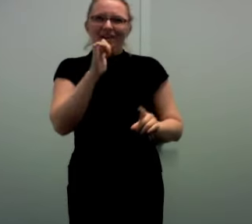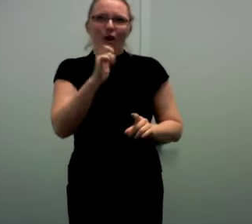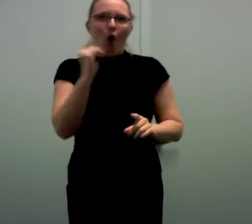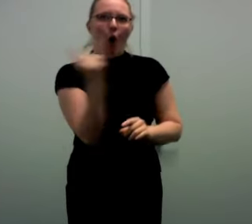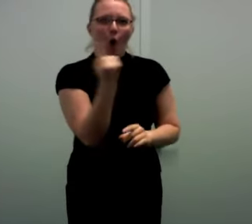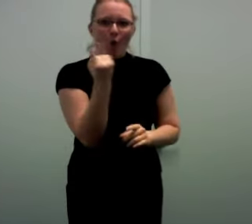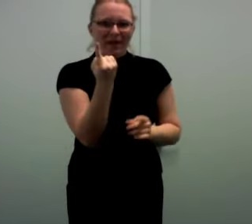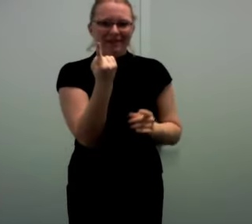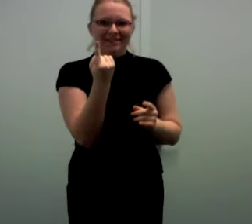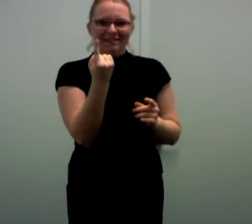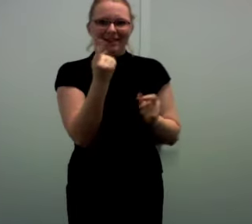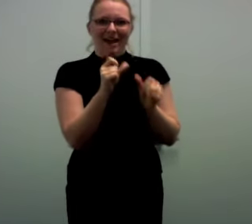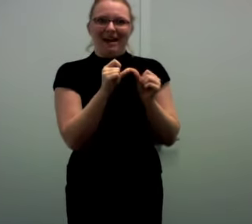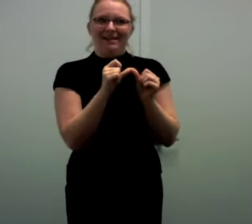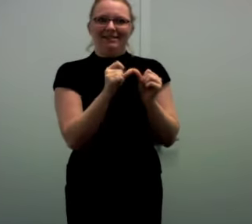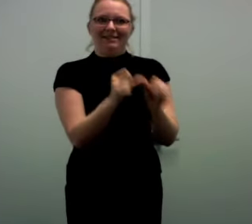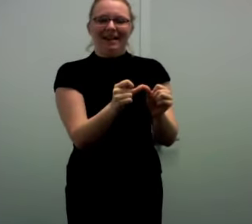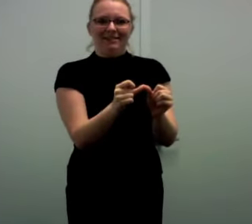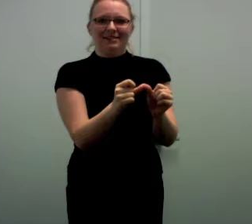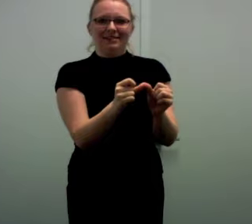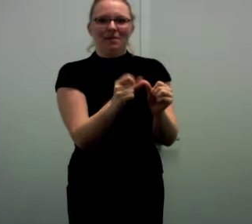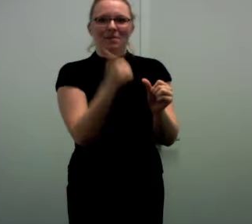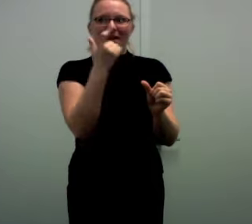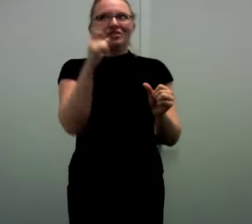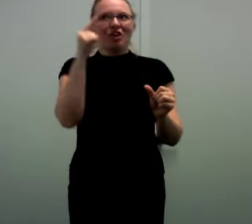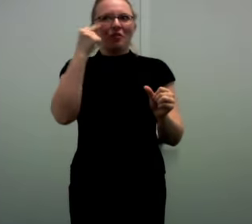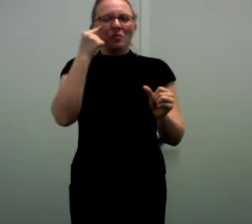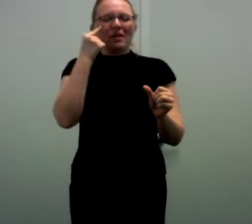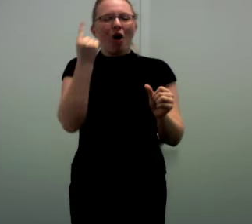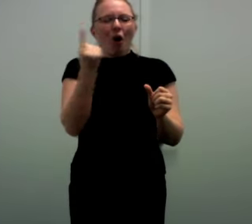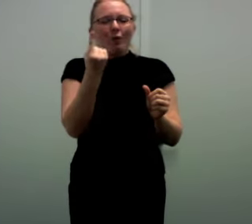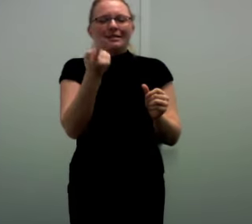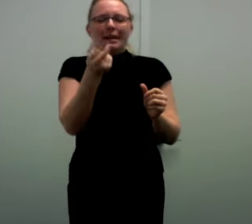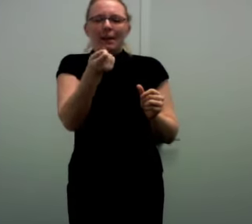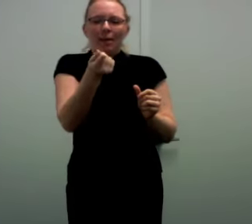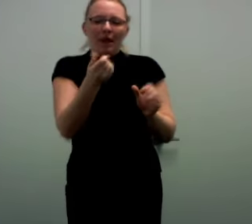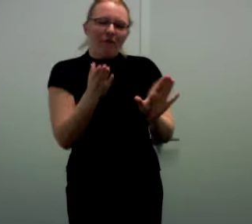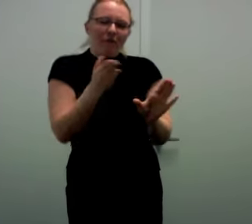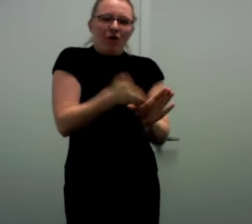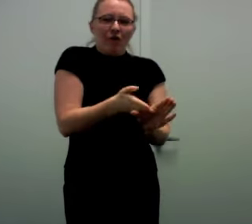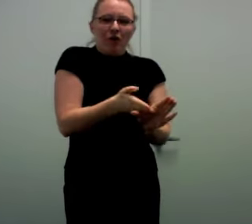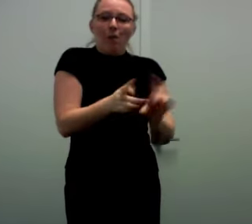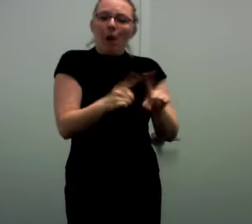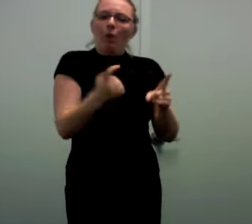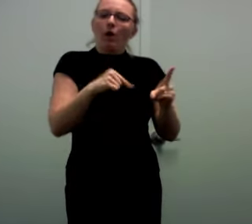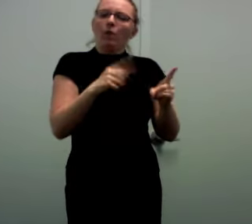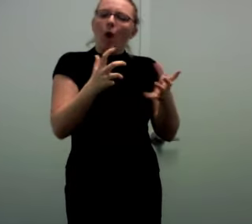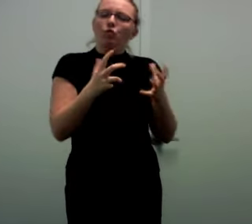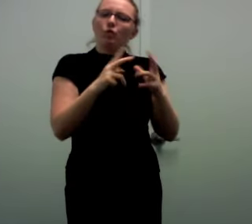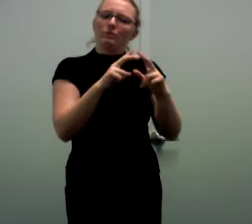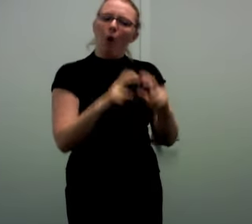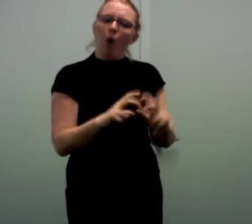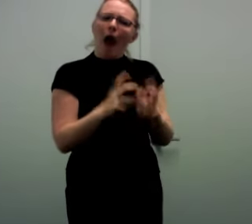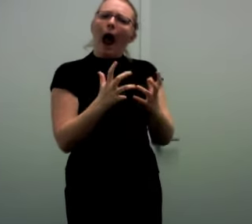some intervention. But the question we want to explore today is how much intervention should